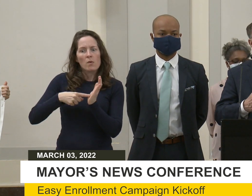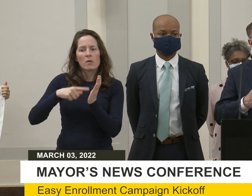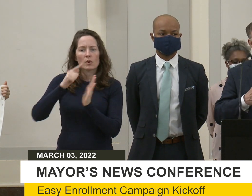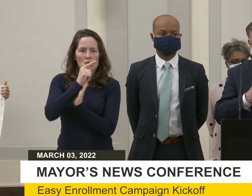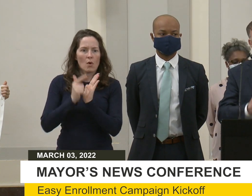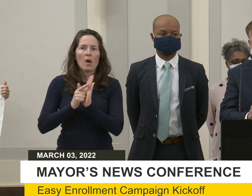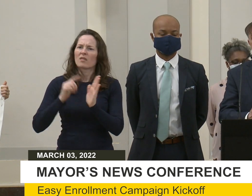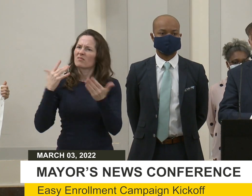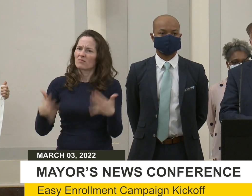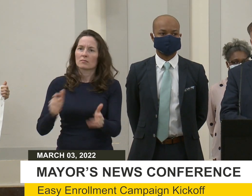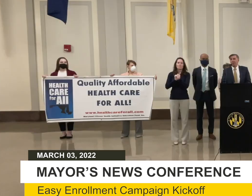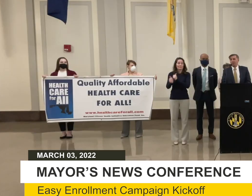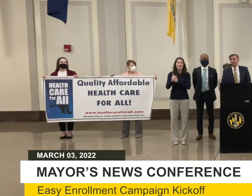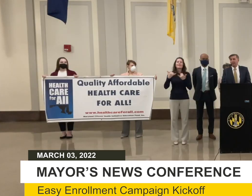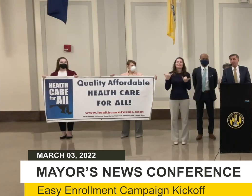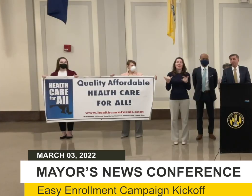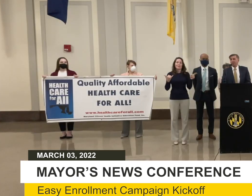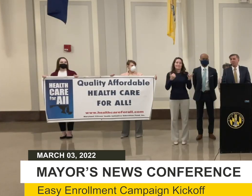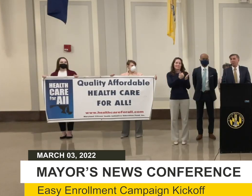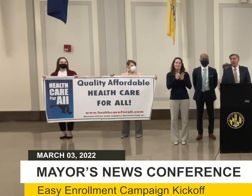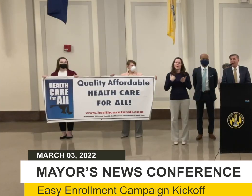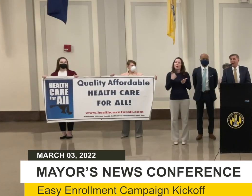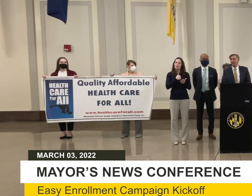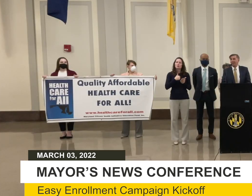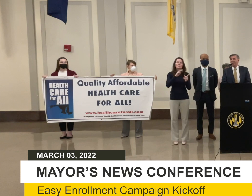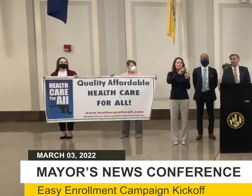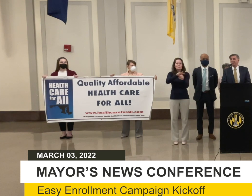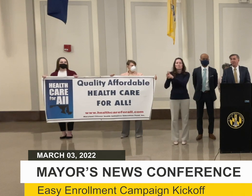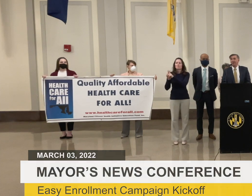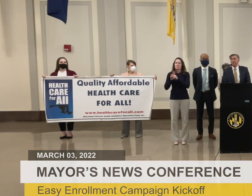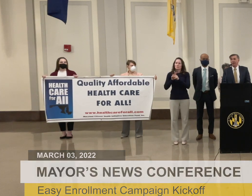he's helping us to implement those measures. So it's with great